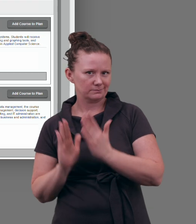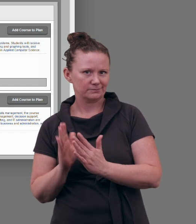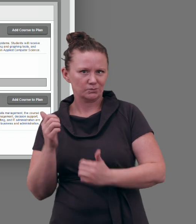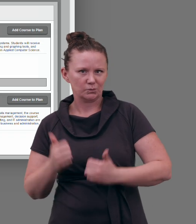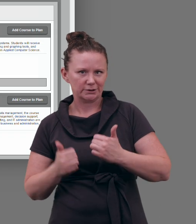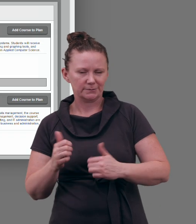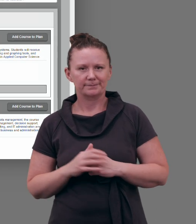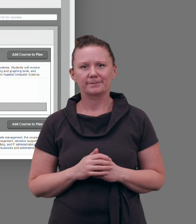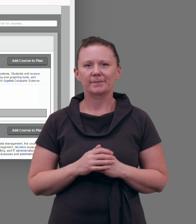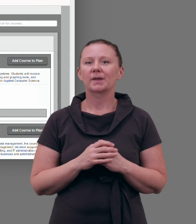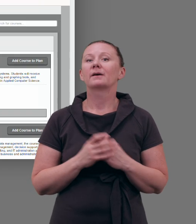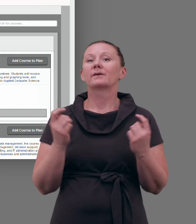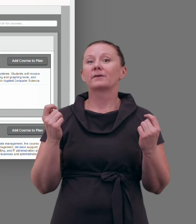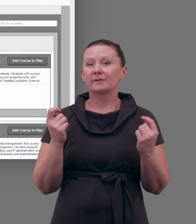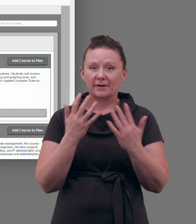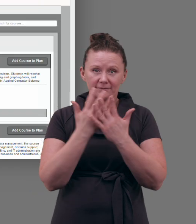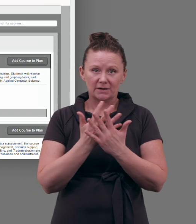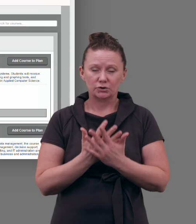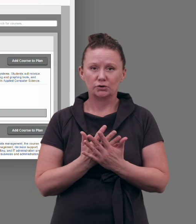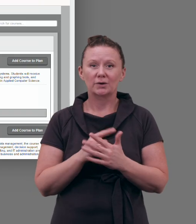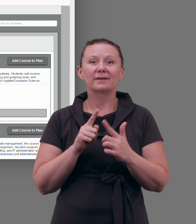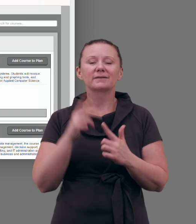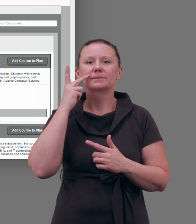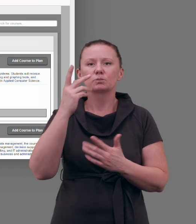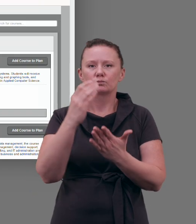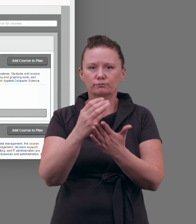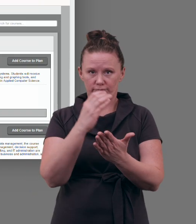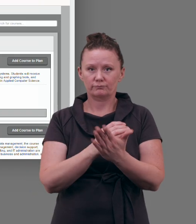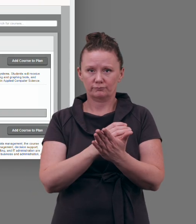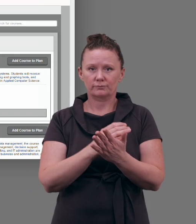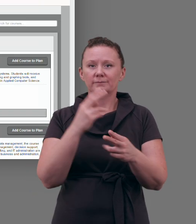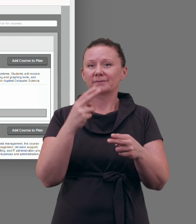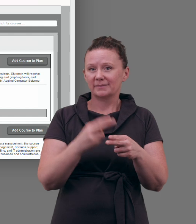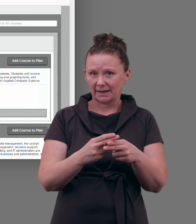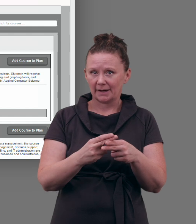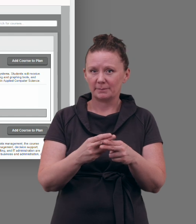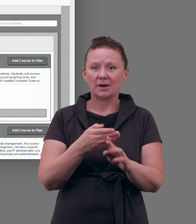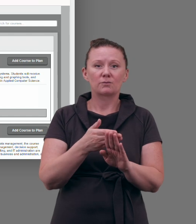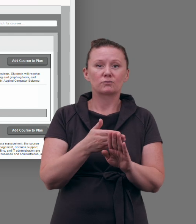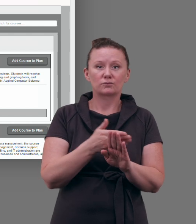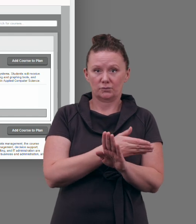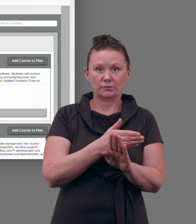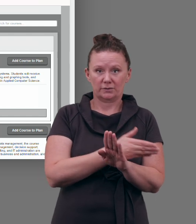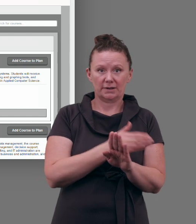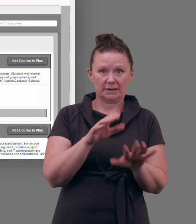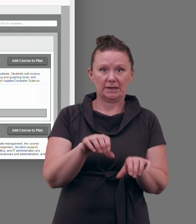Course name, credit hours, course description, requisite courses, and when the course is typically offered will